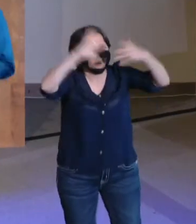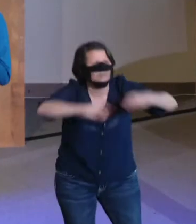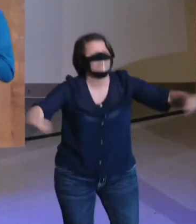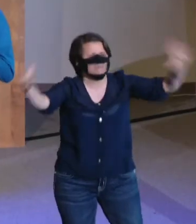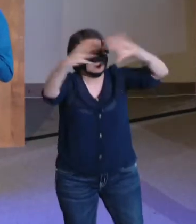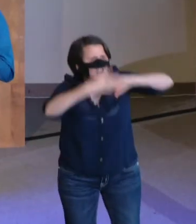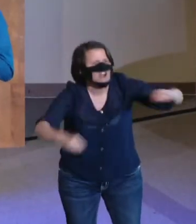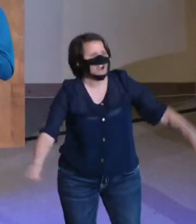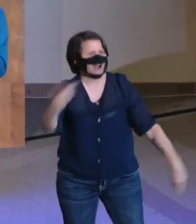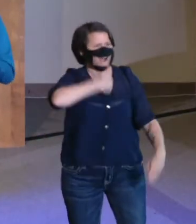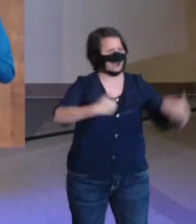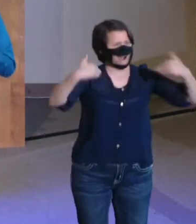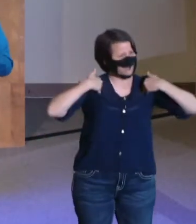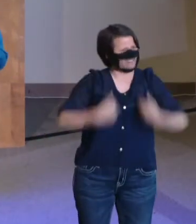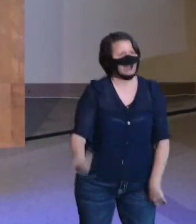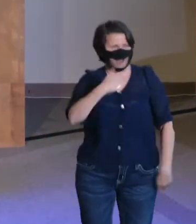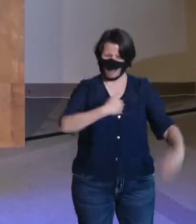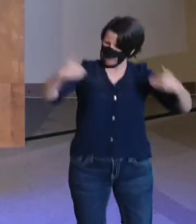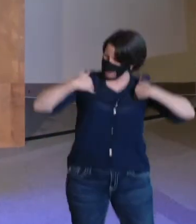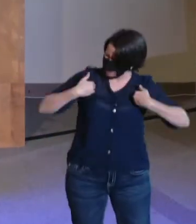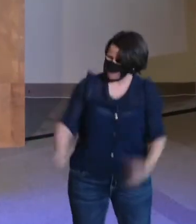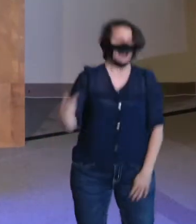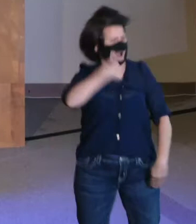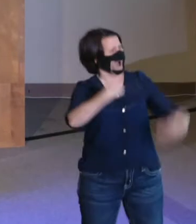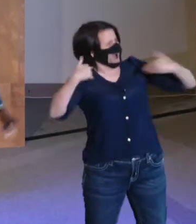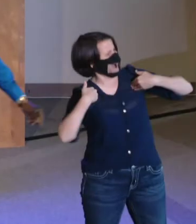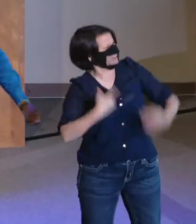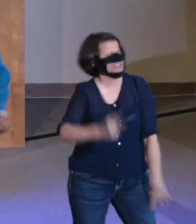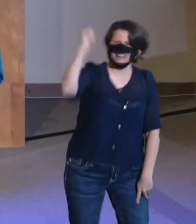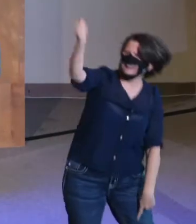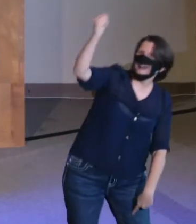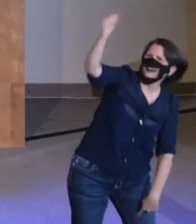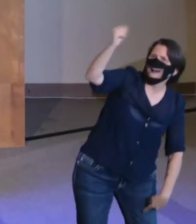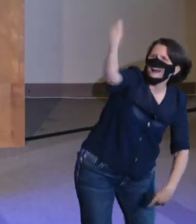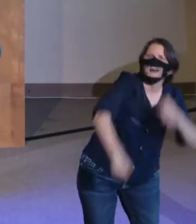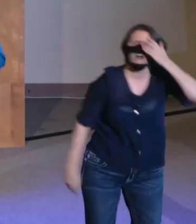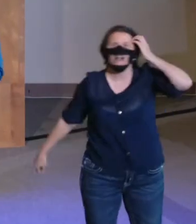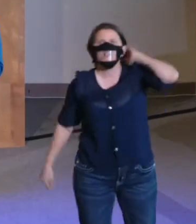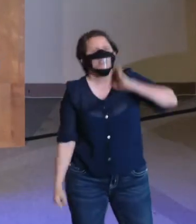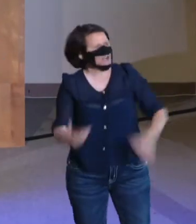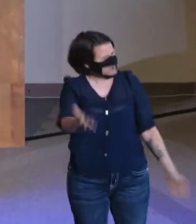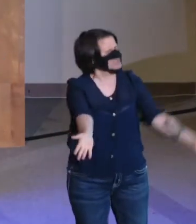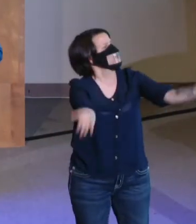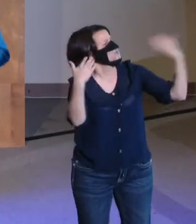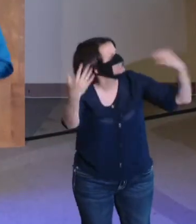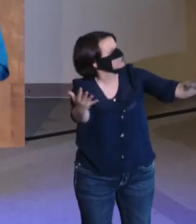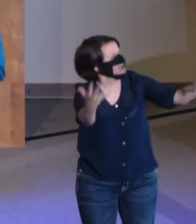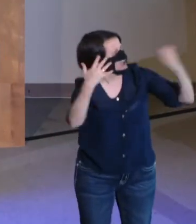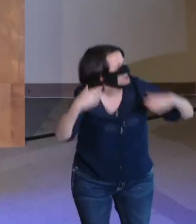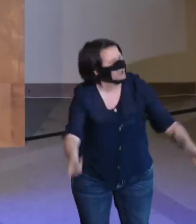got it. You got it. I got a testimony. Get up with that. And I get